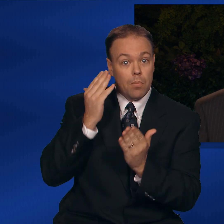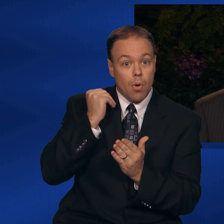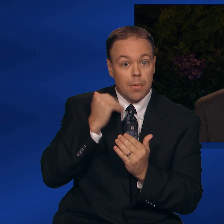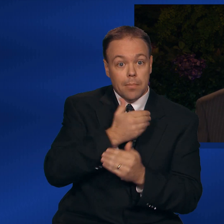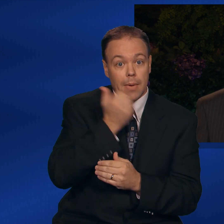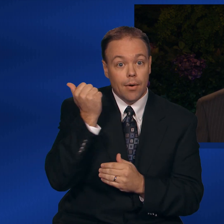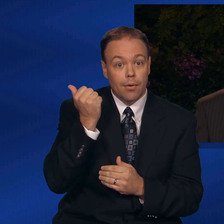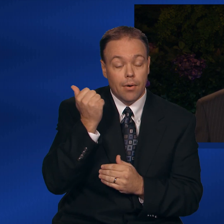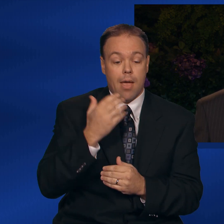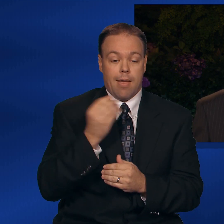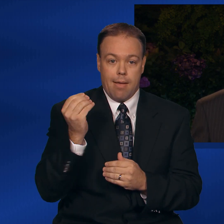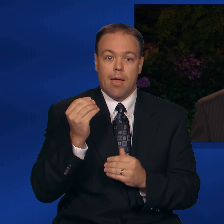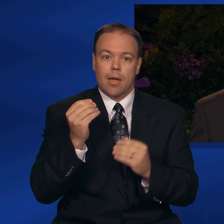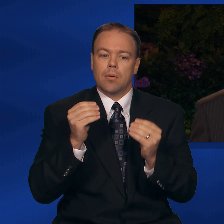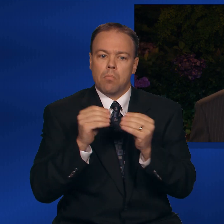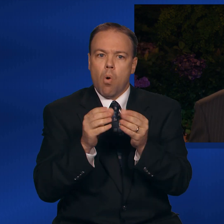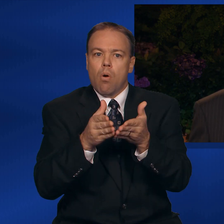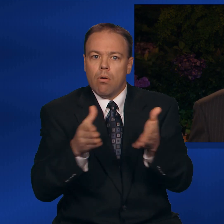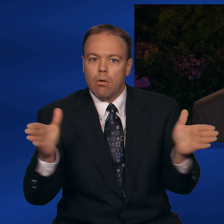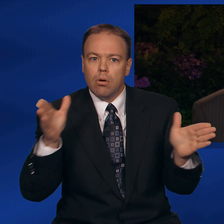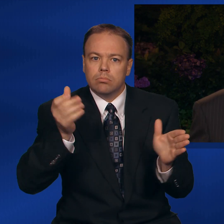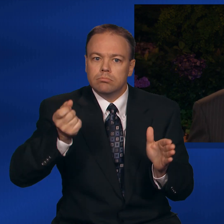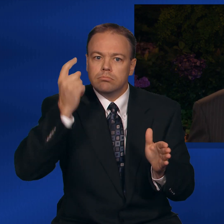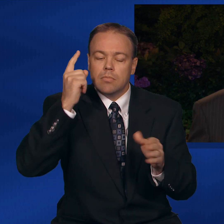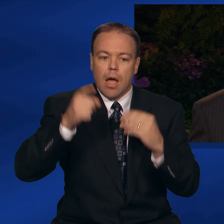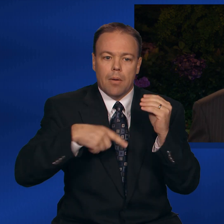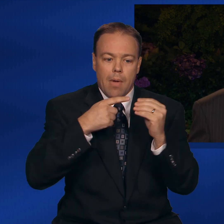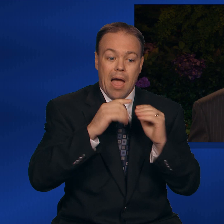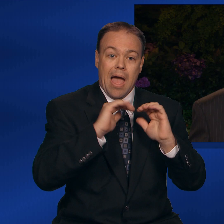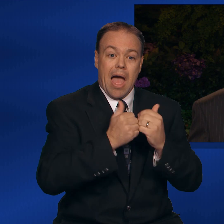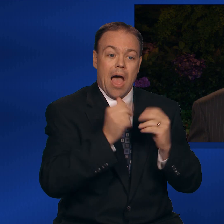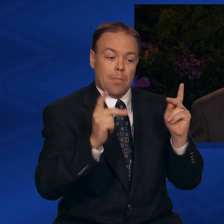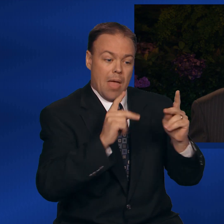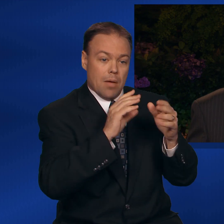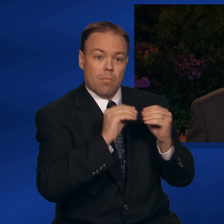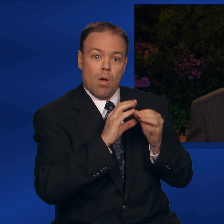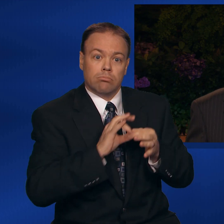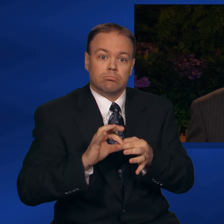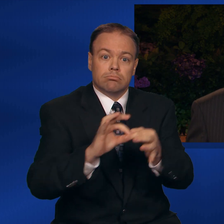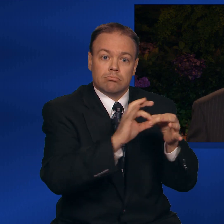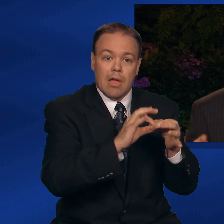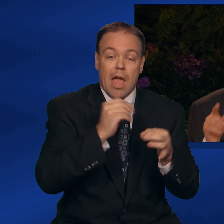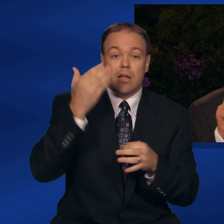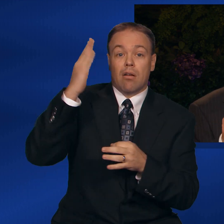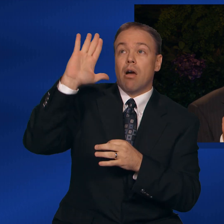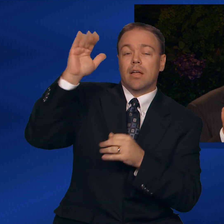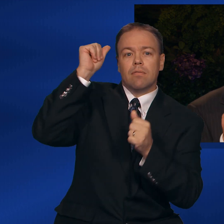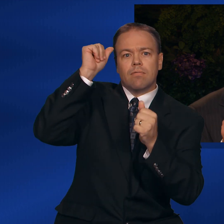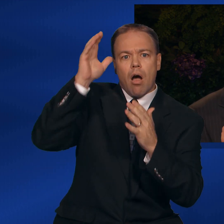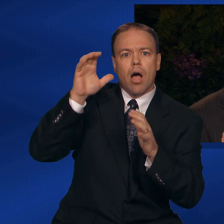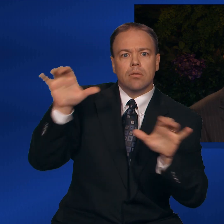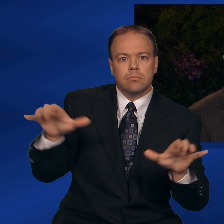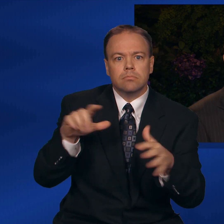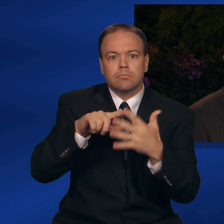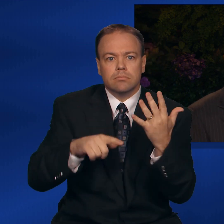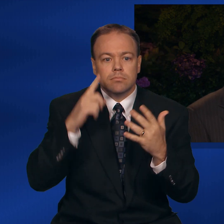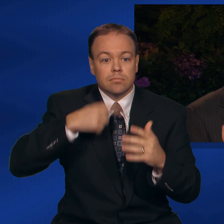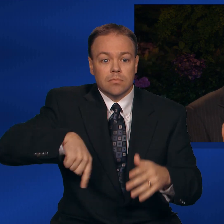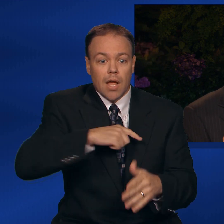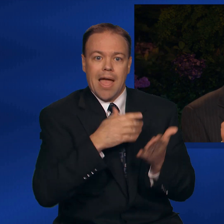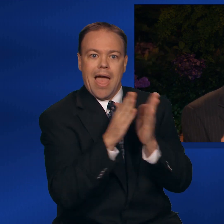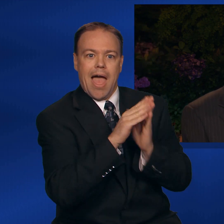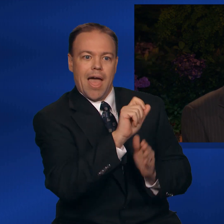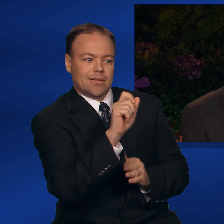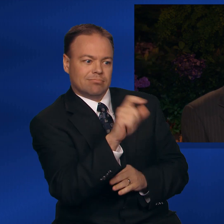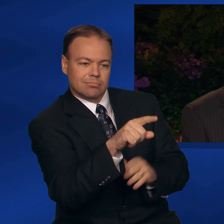better, and gain a broader comprehension of the brotherhood of man and the fatherhood of God, ask the missionaries.